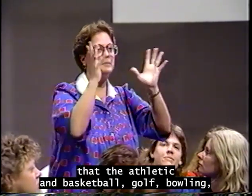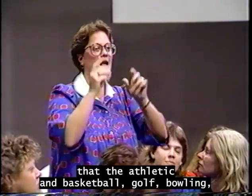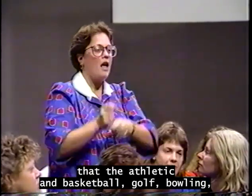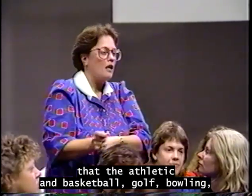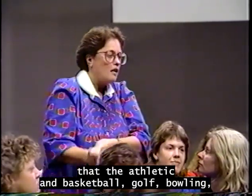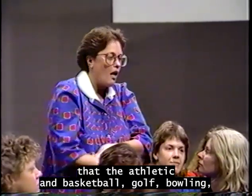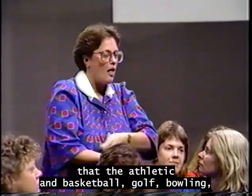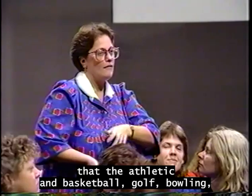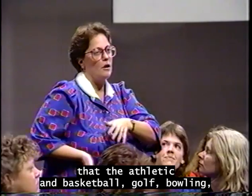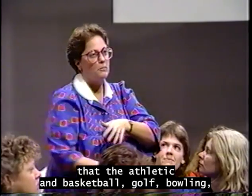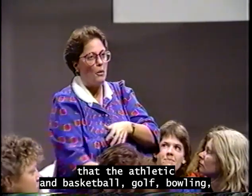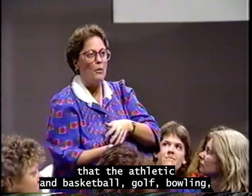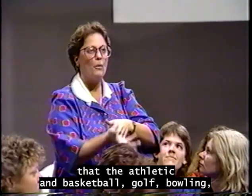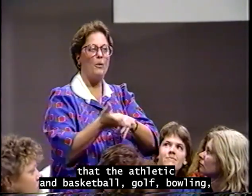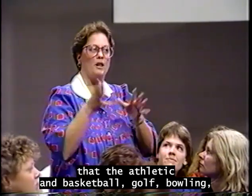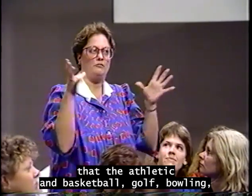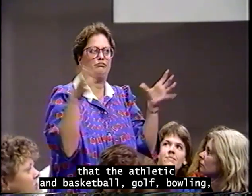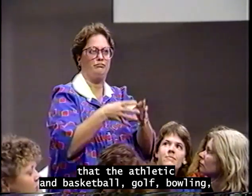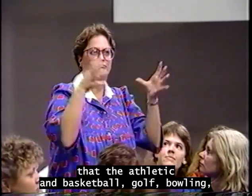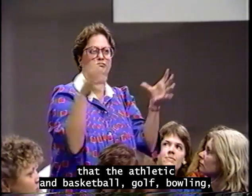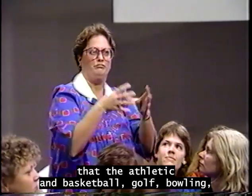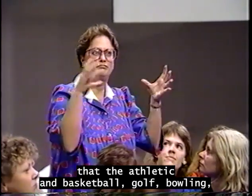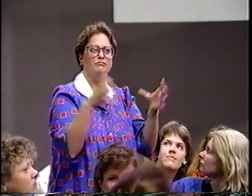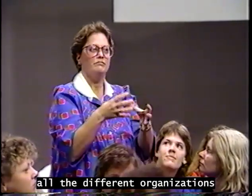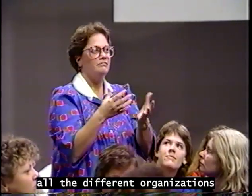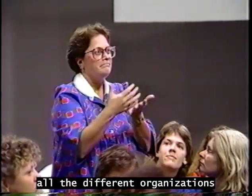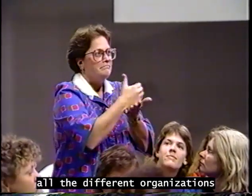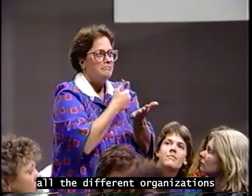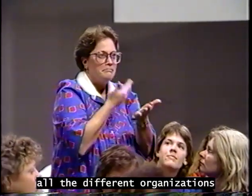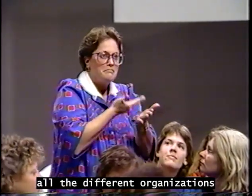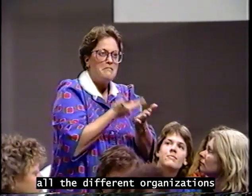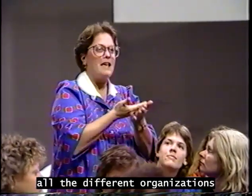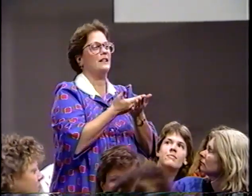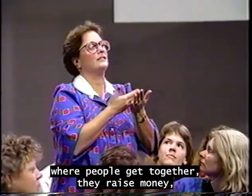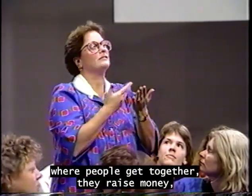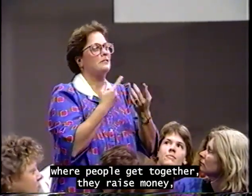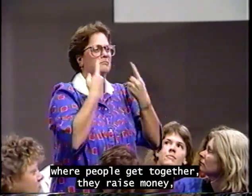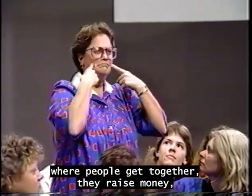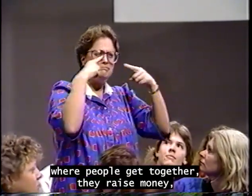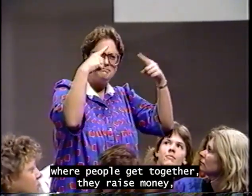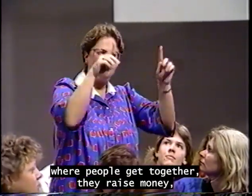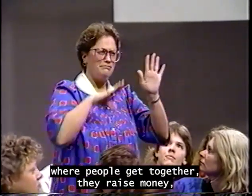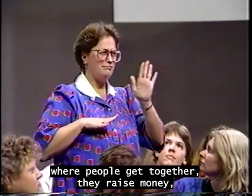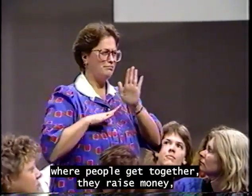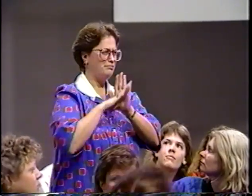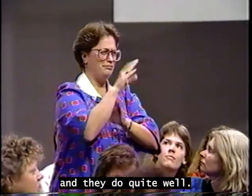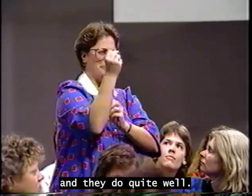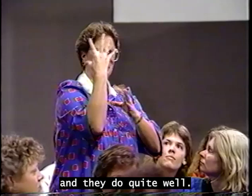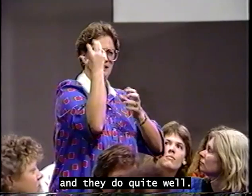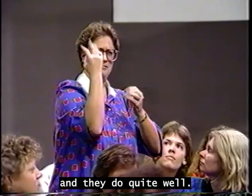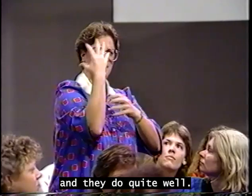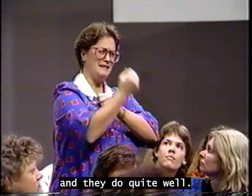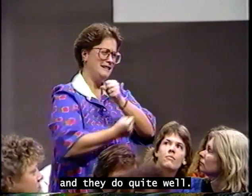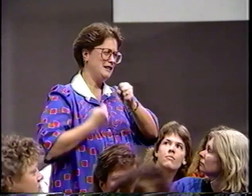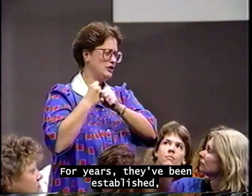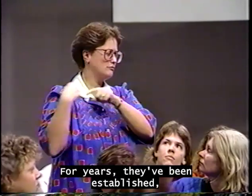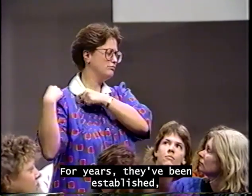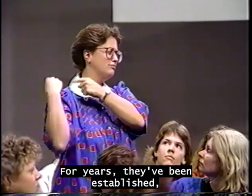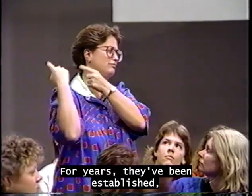and basketball, golf, bowling, all the different organizations where people get together, they raise money, and they do quite well. For years,